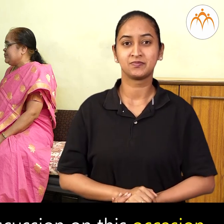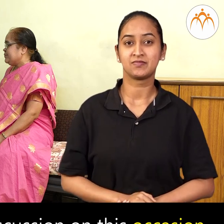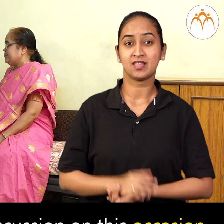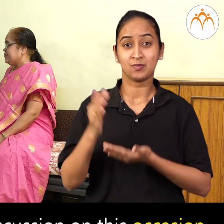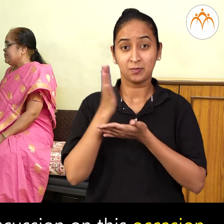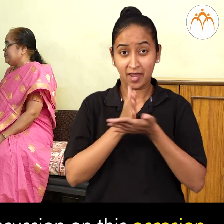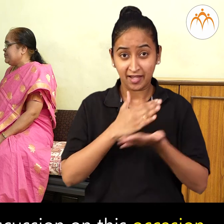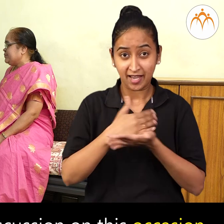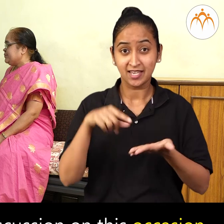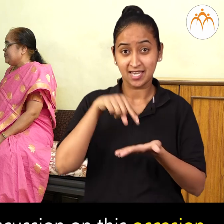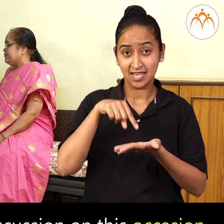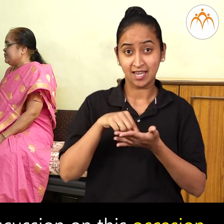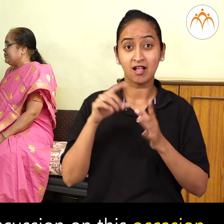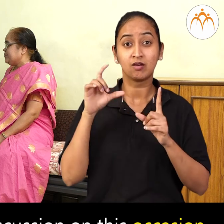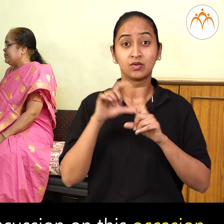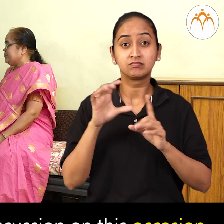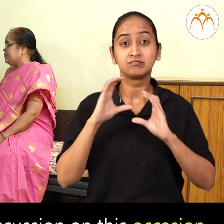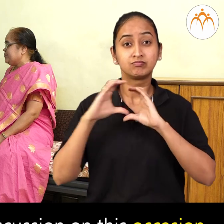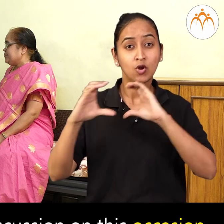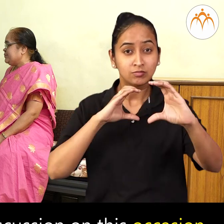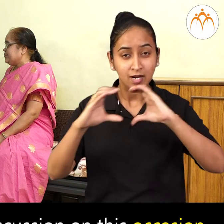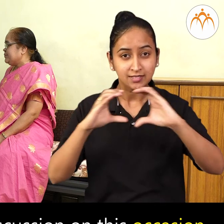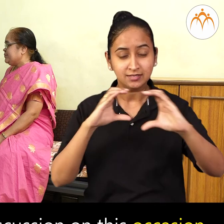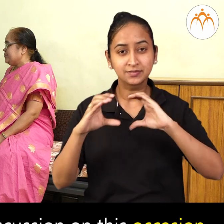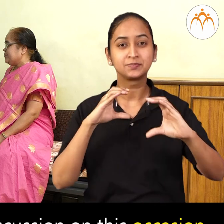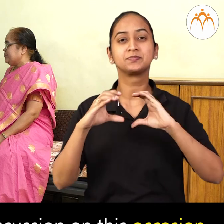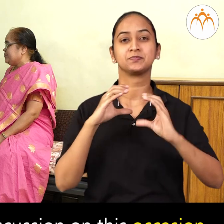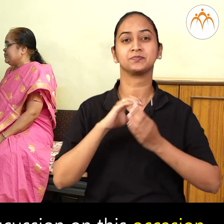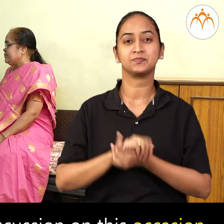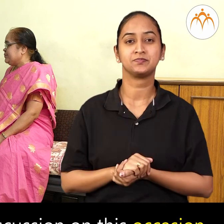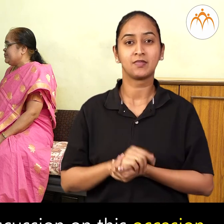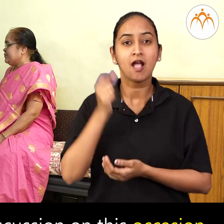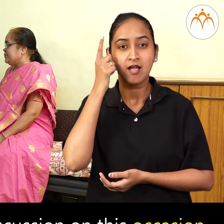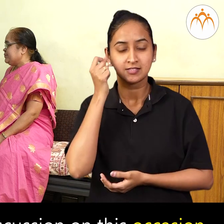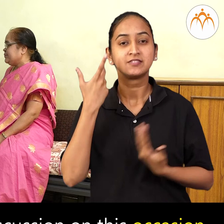We understood the discussion on this occasion.